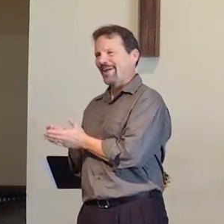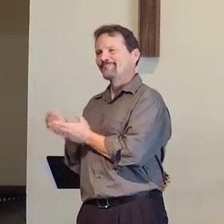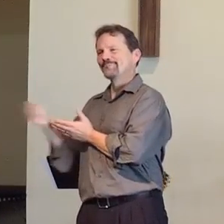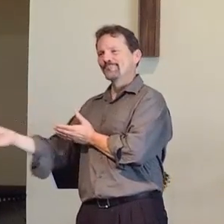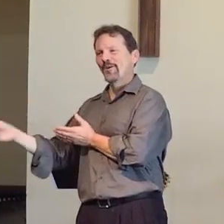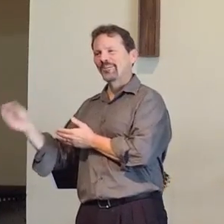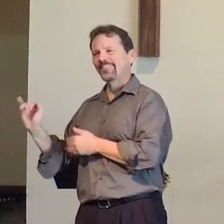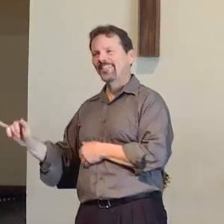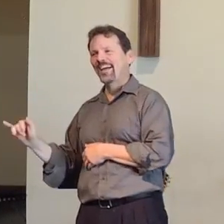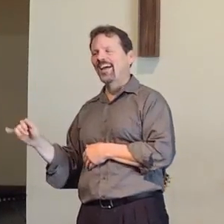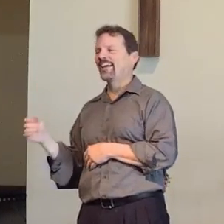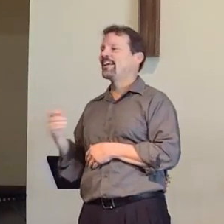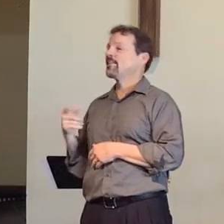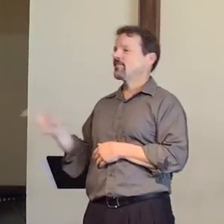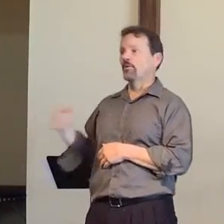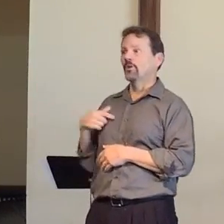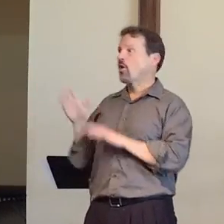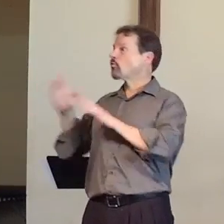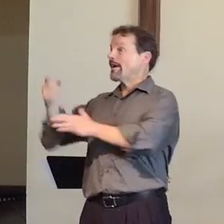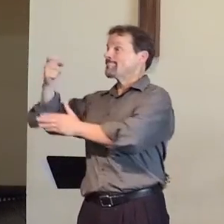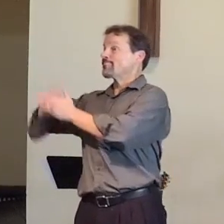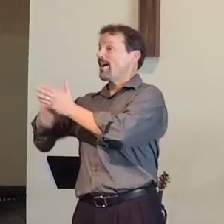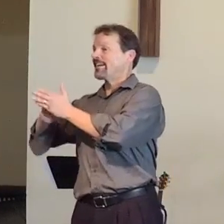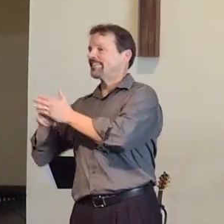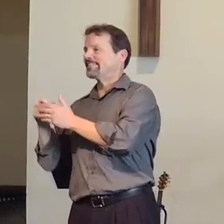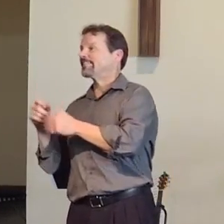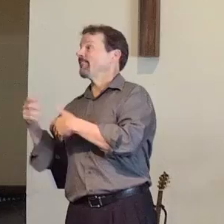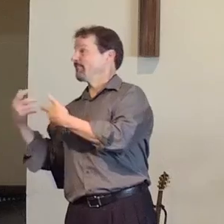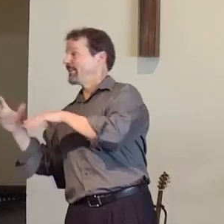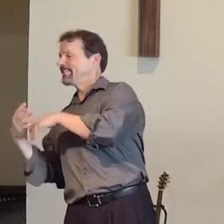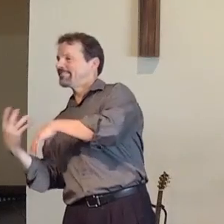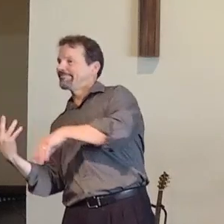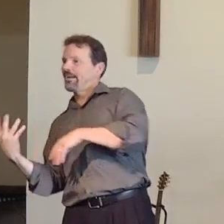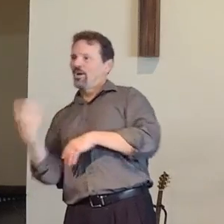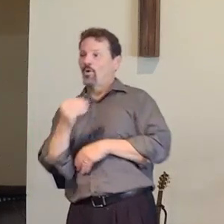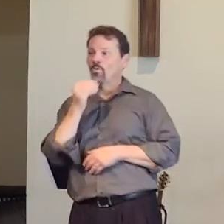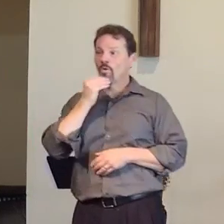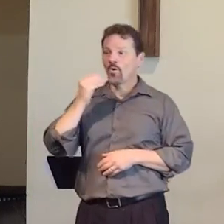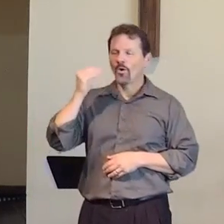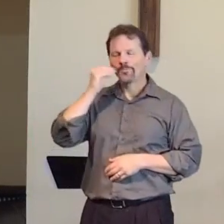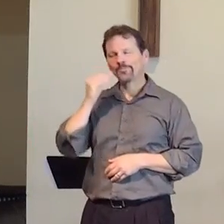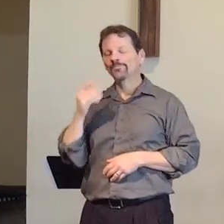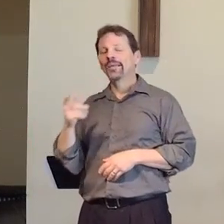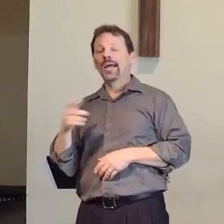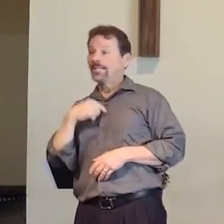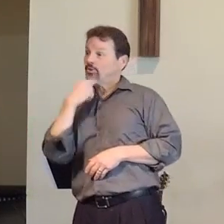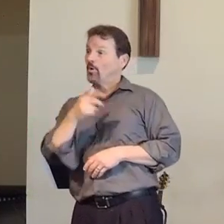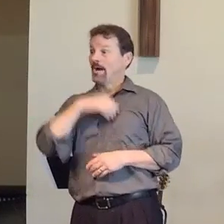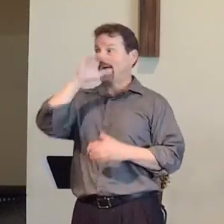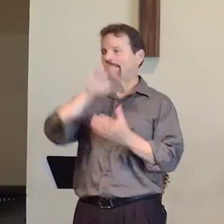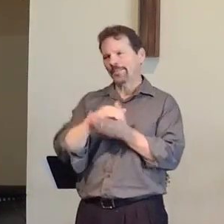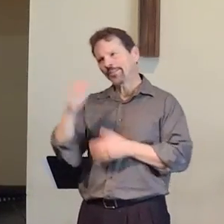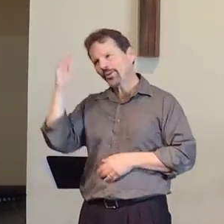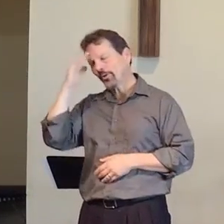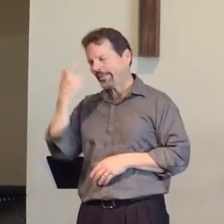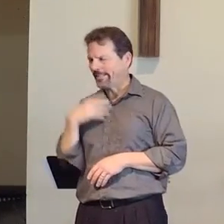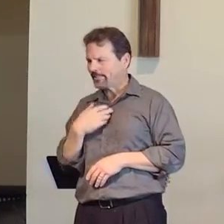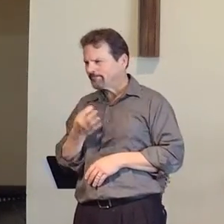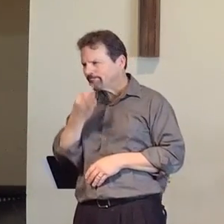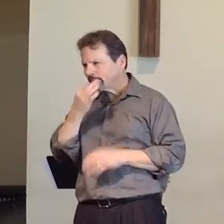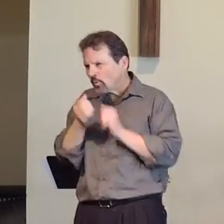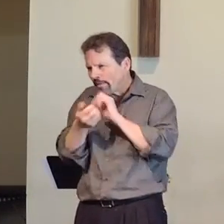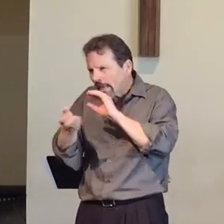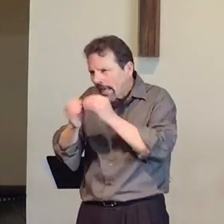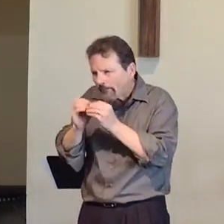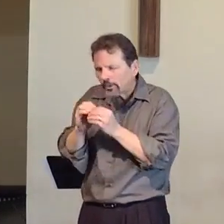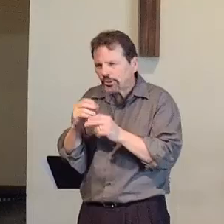got this great deal. So I rush home and I tell Greg, you know, Mr. Finance spreadsheet boy, I'm like, I got like one of